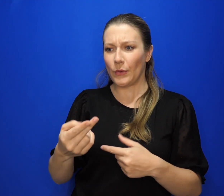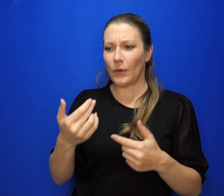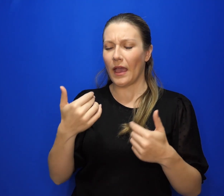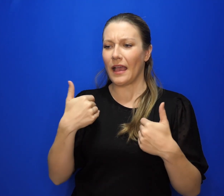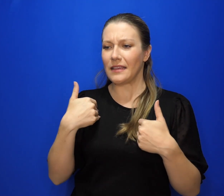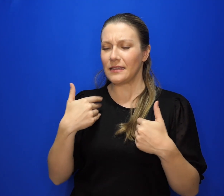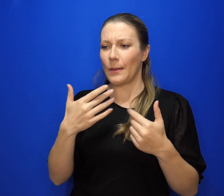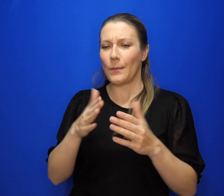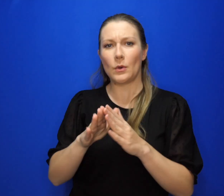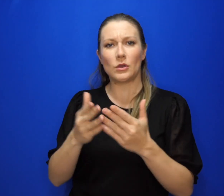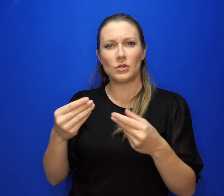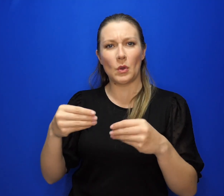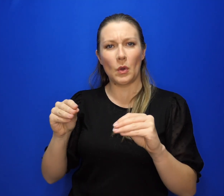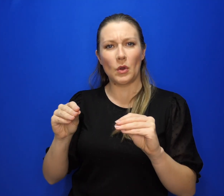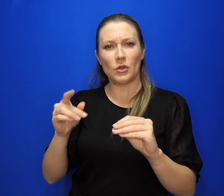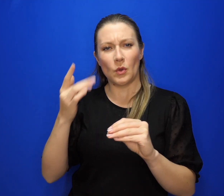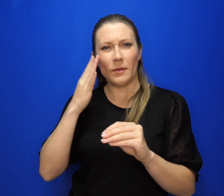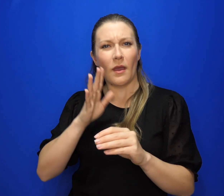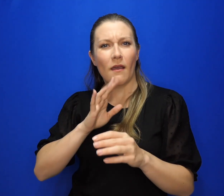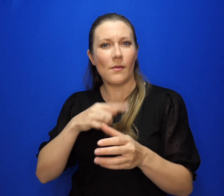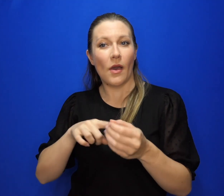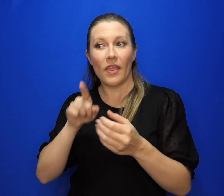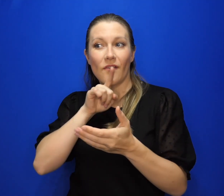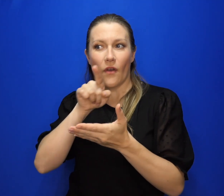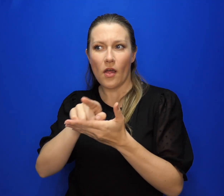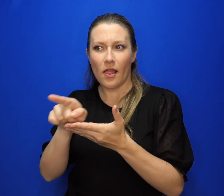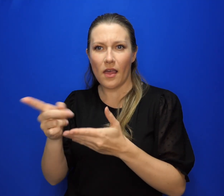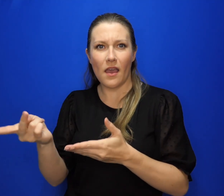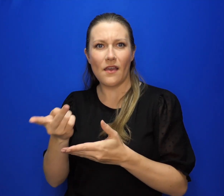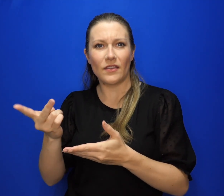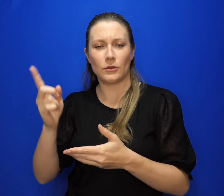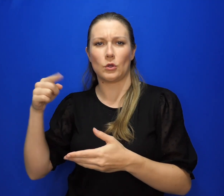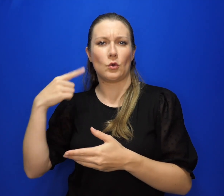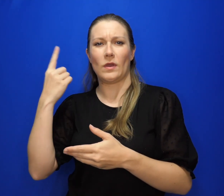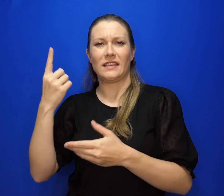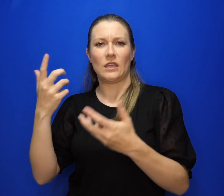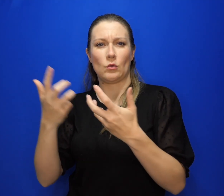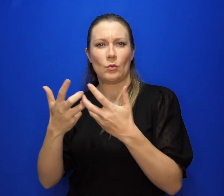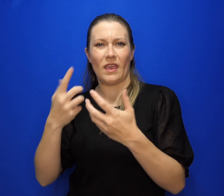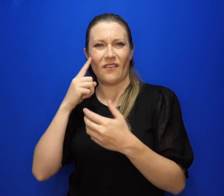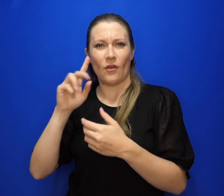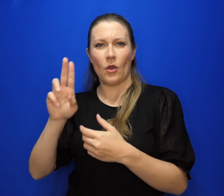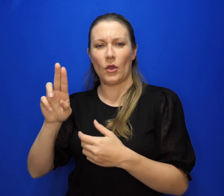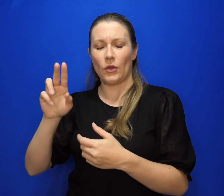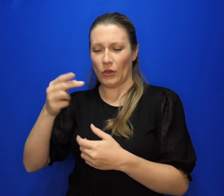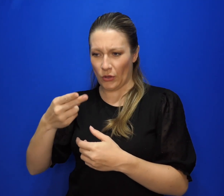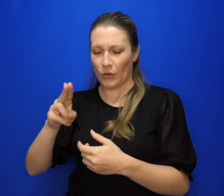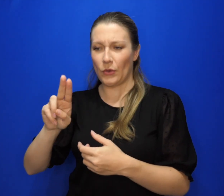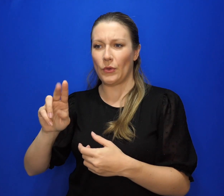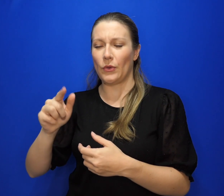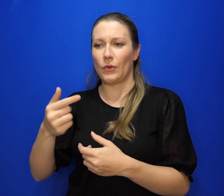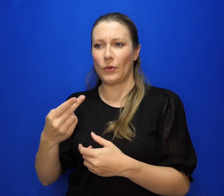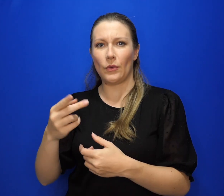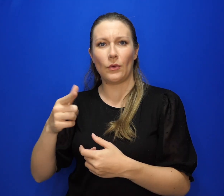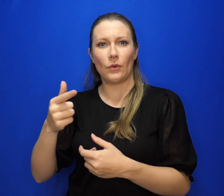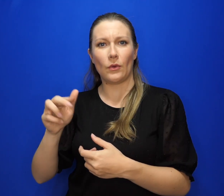love, and there's a crazy roommate of Hugh Grant's. Anyway, he says, I'm going to tell you a story that'll shrink your balls to the size of